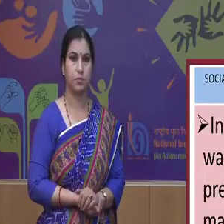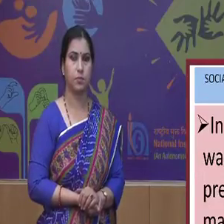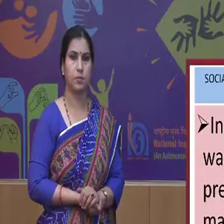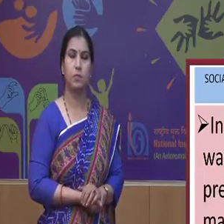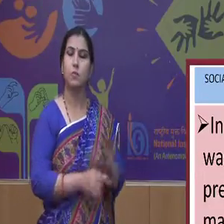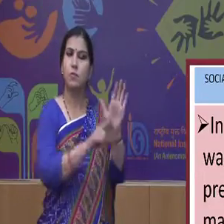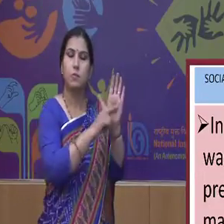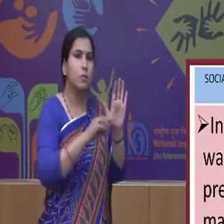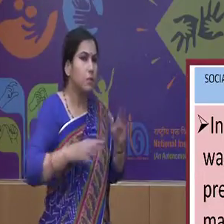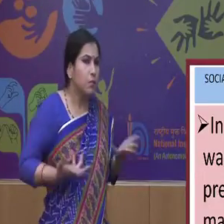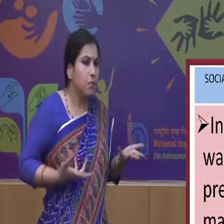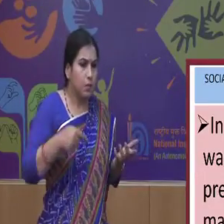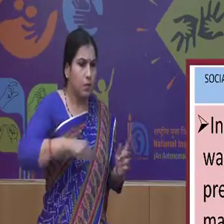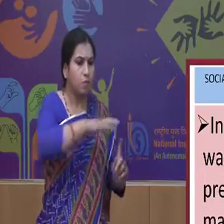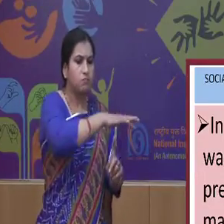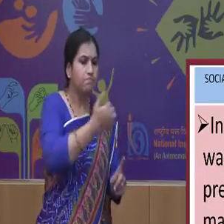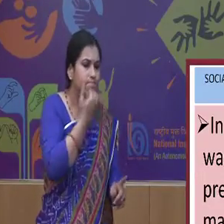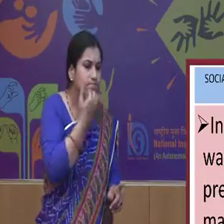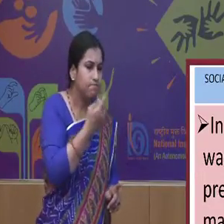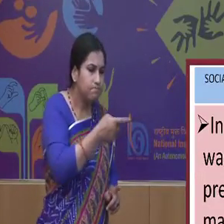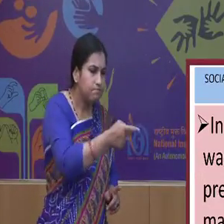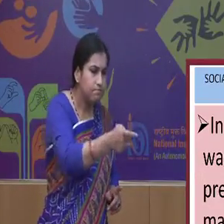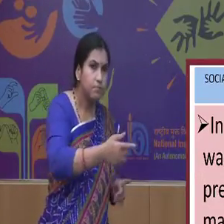was against the existing social evil practice, was